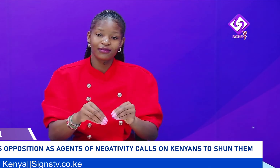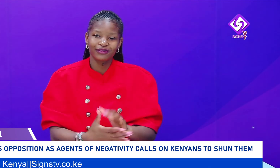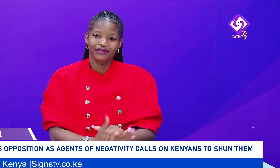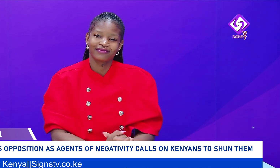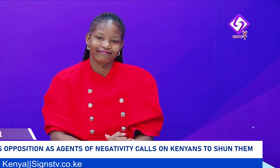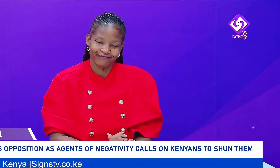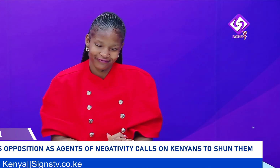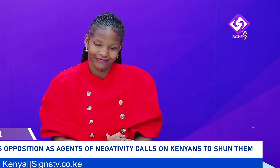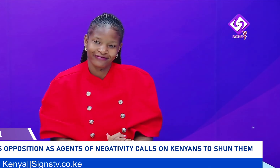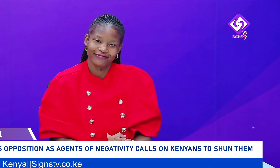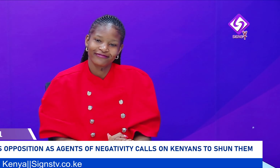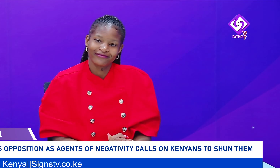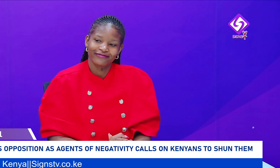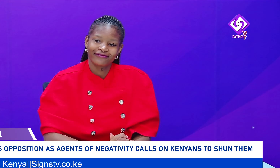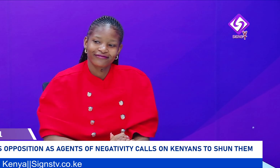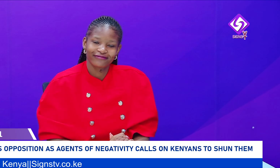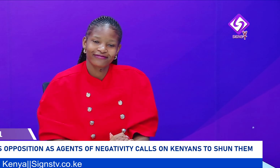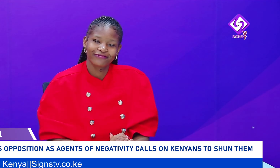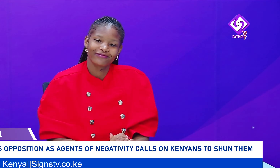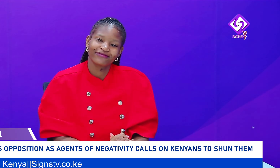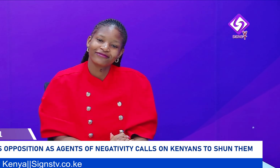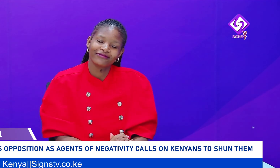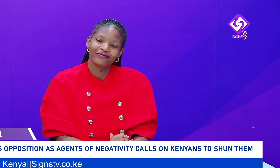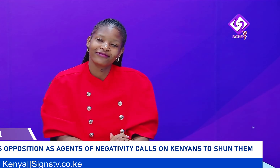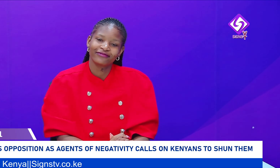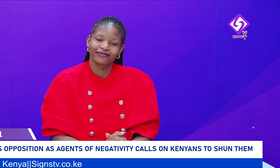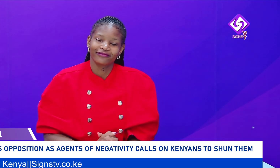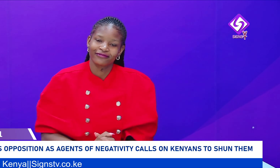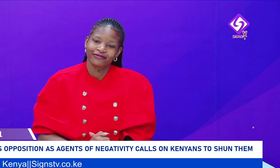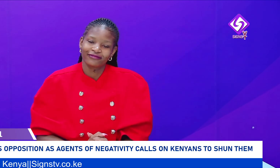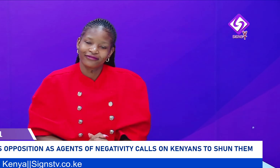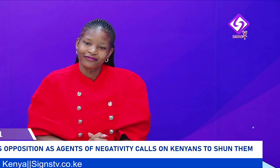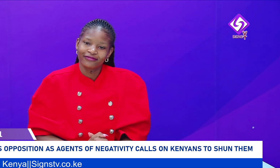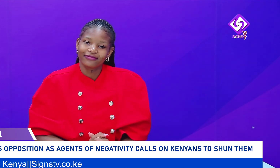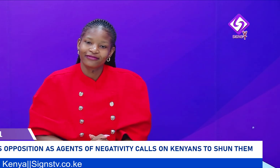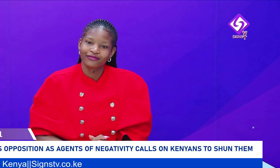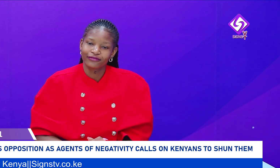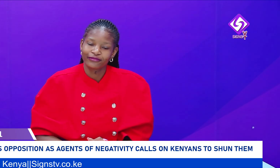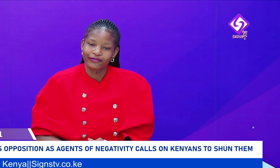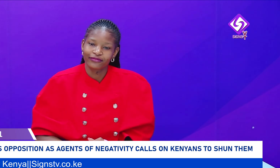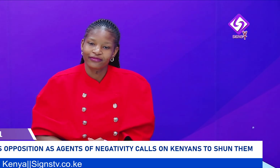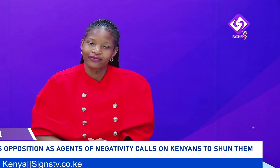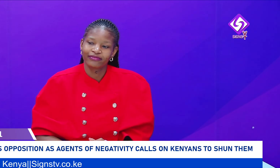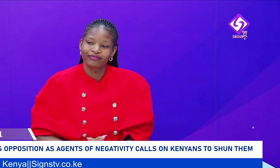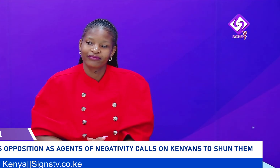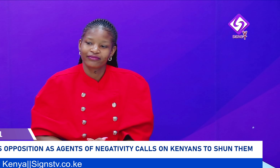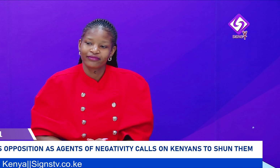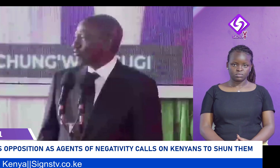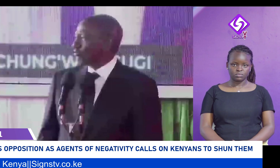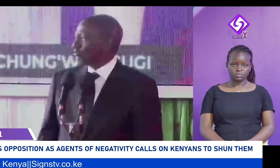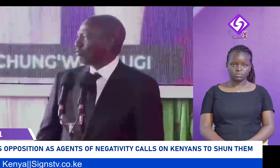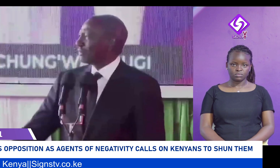pledging his continued partnership with the area in the lead-up to the next general